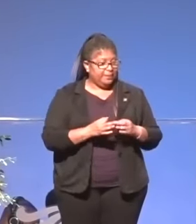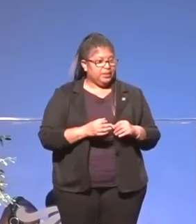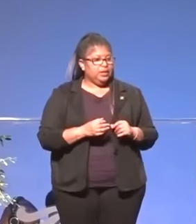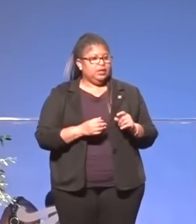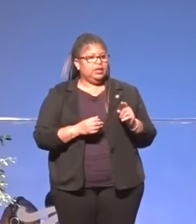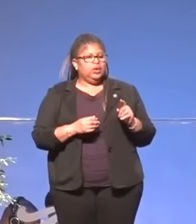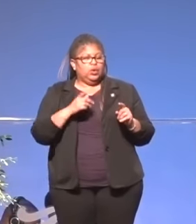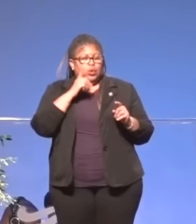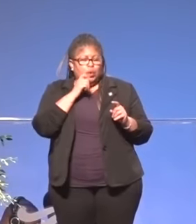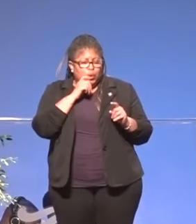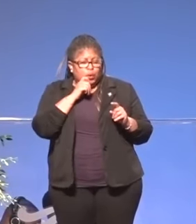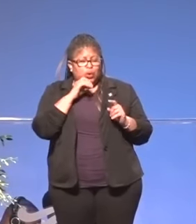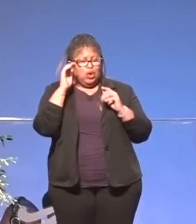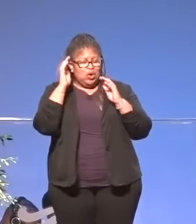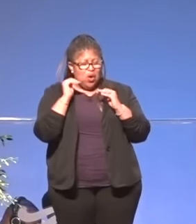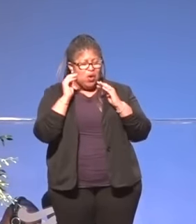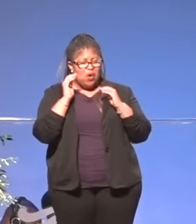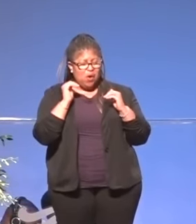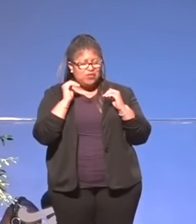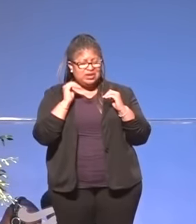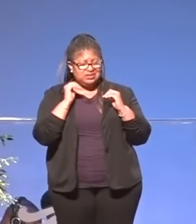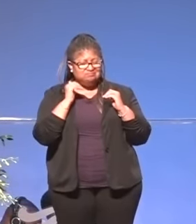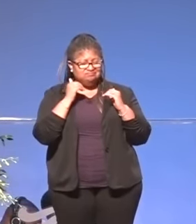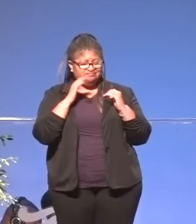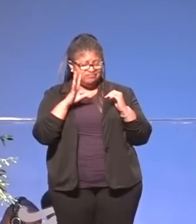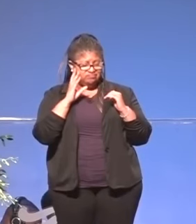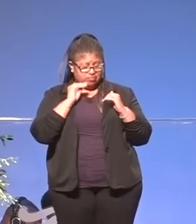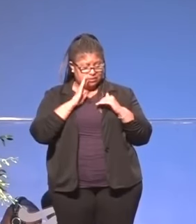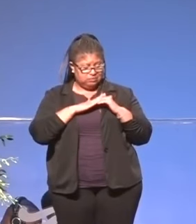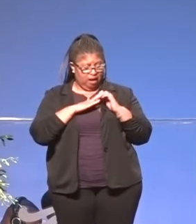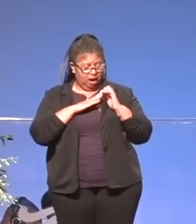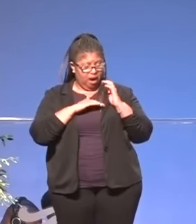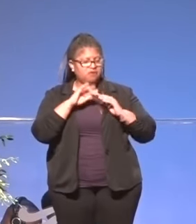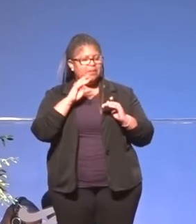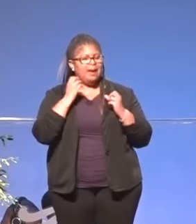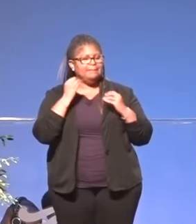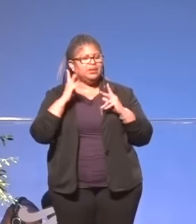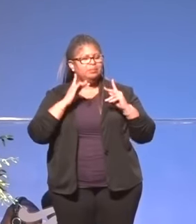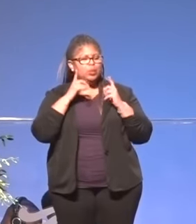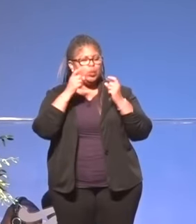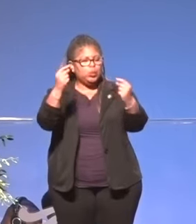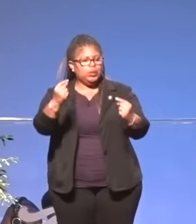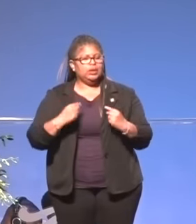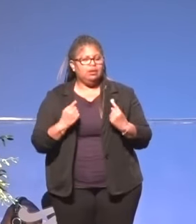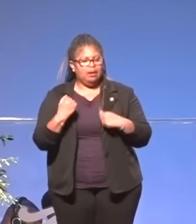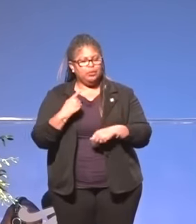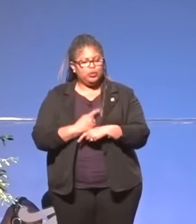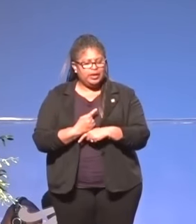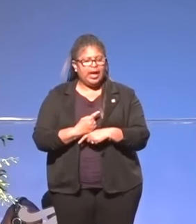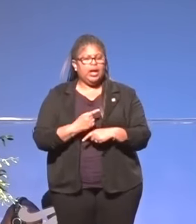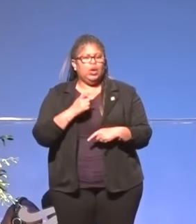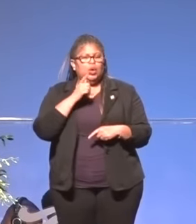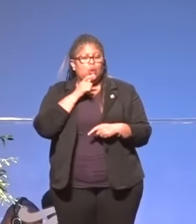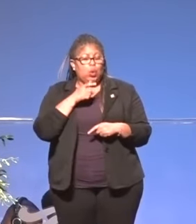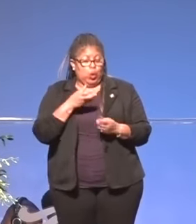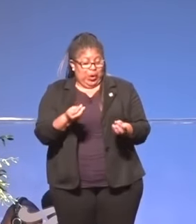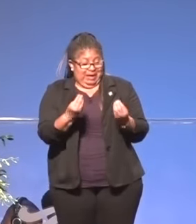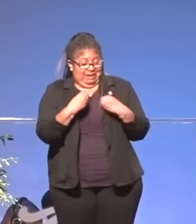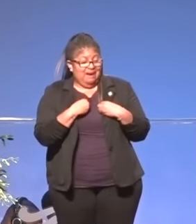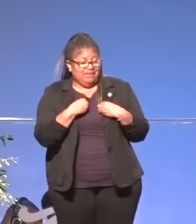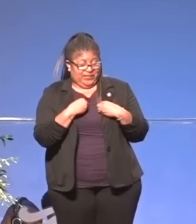who hopefully has been comforted by the many people who have come today and who have given to